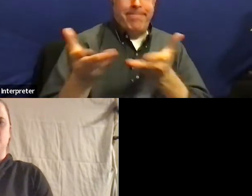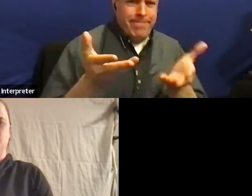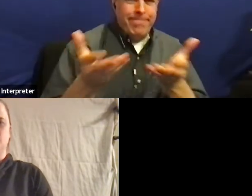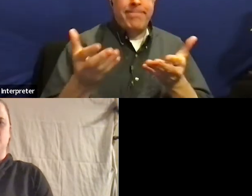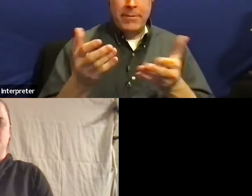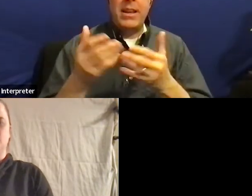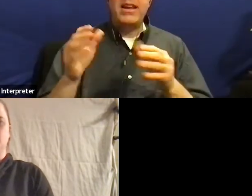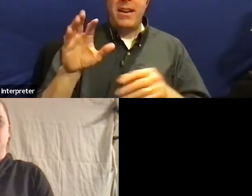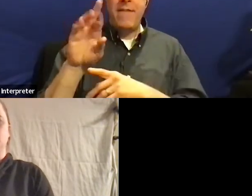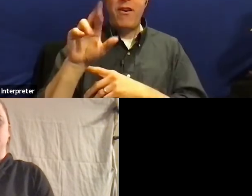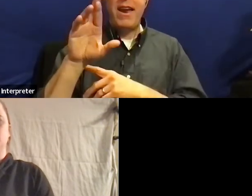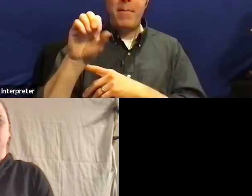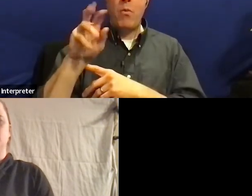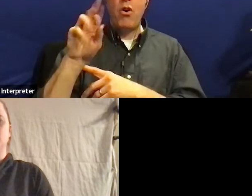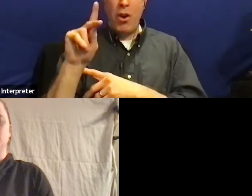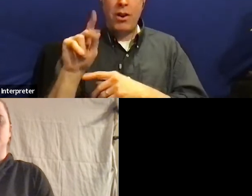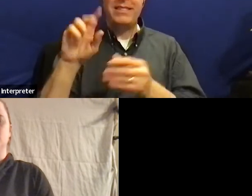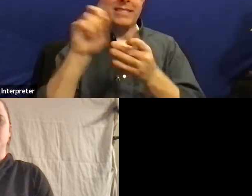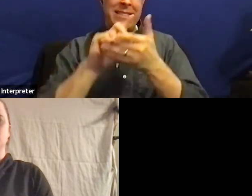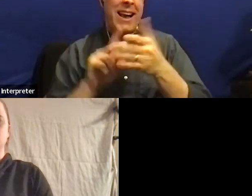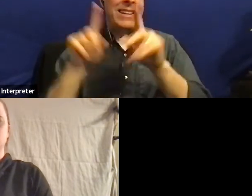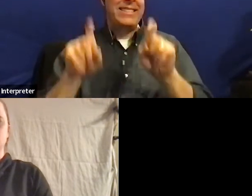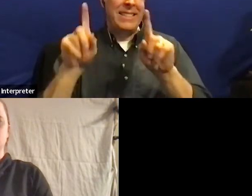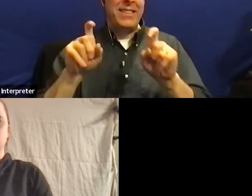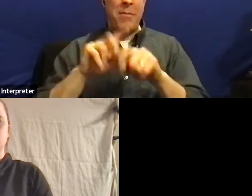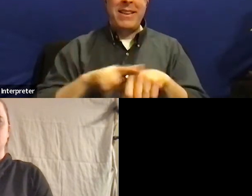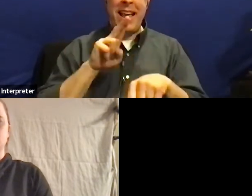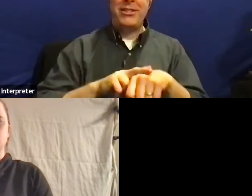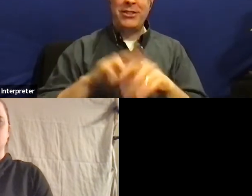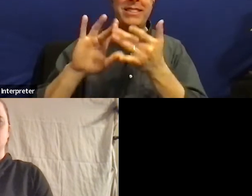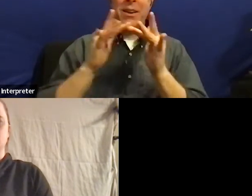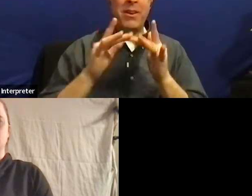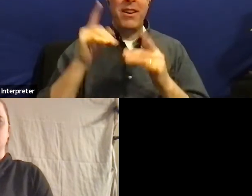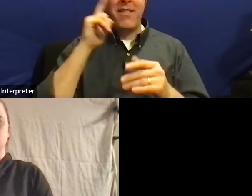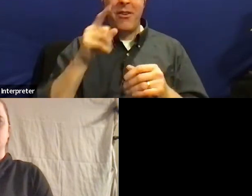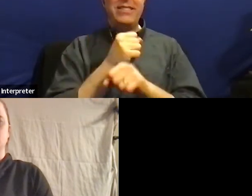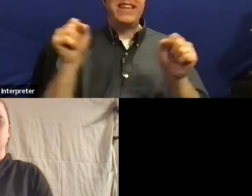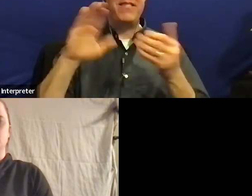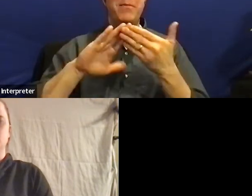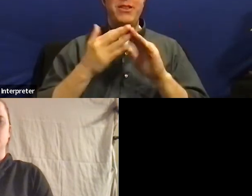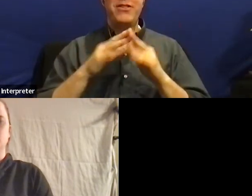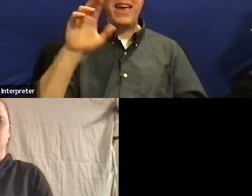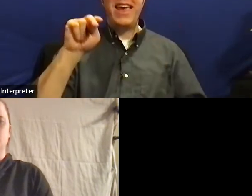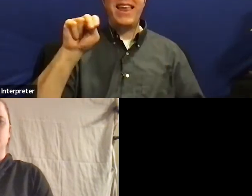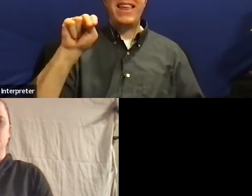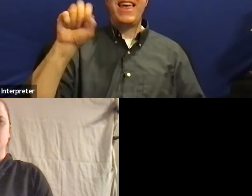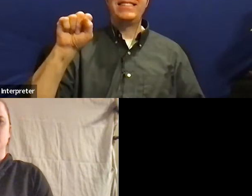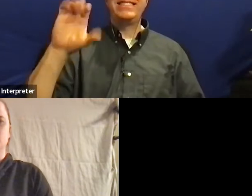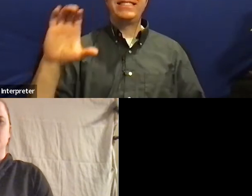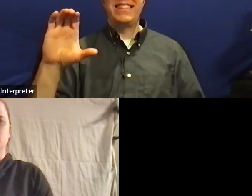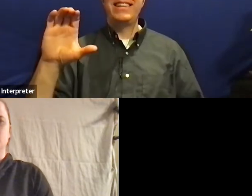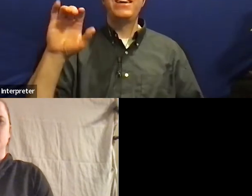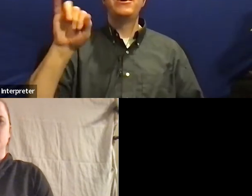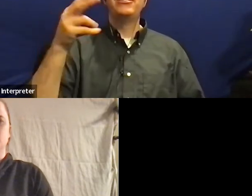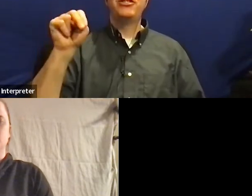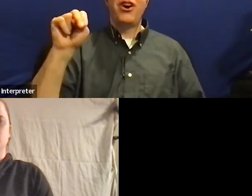reconciliation framework designed and tested by the National Network for Safe Communities, or NNSC, at John